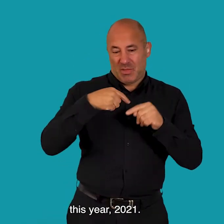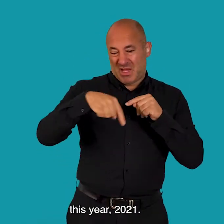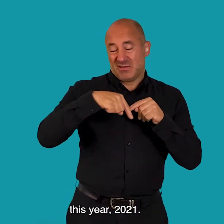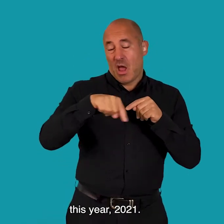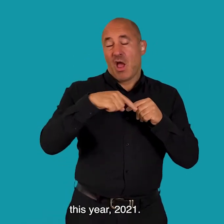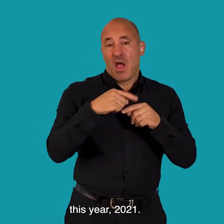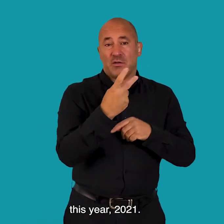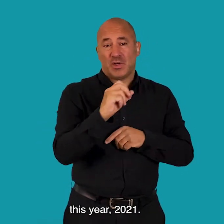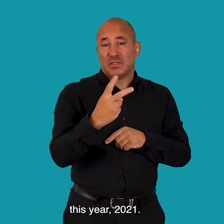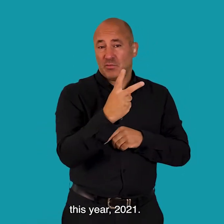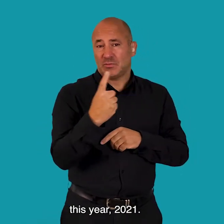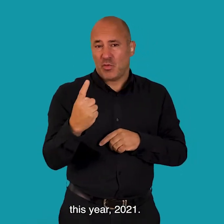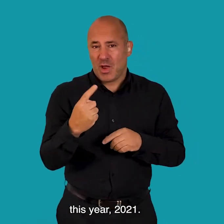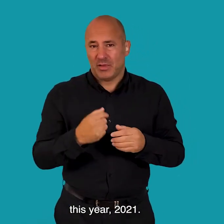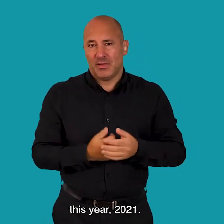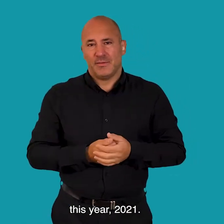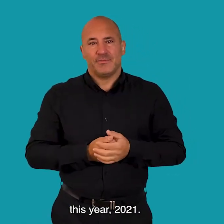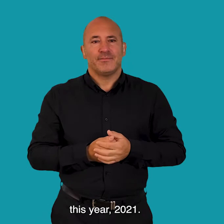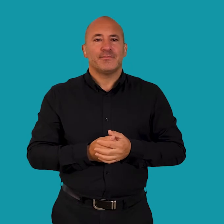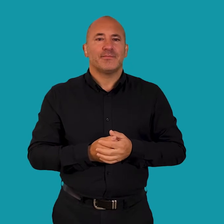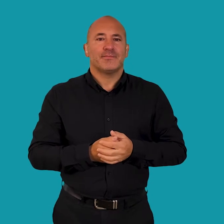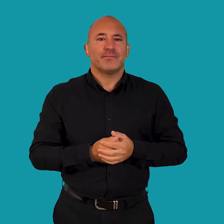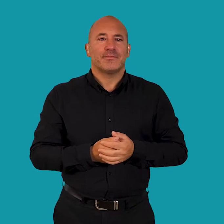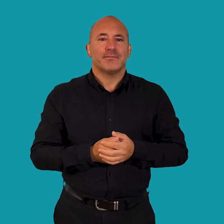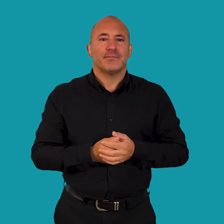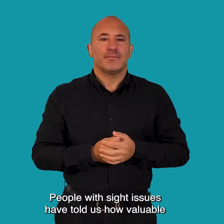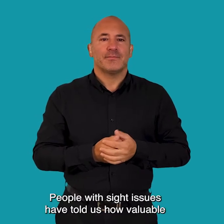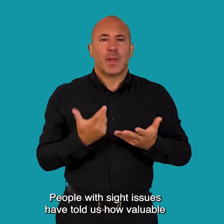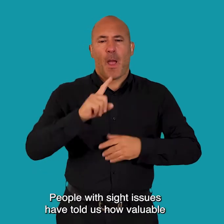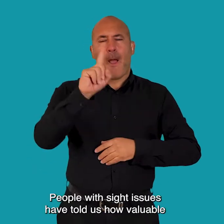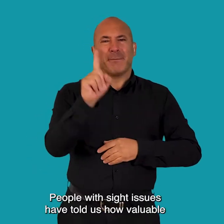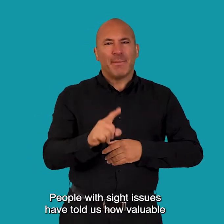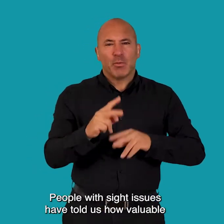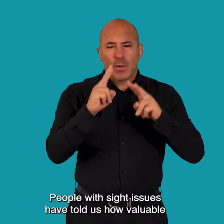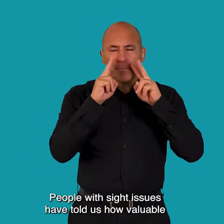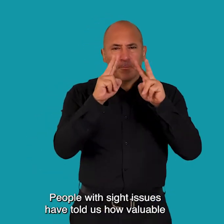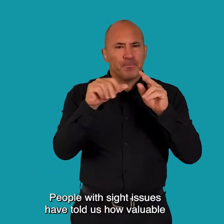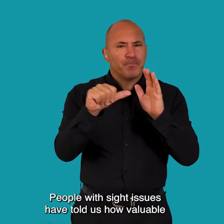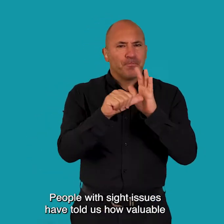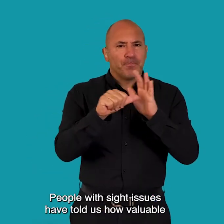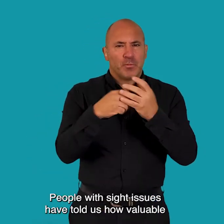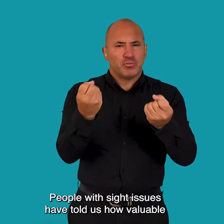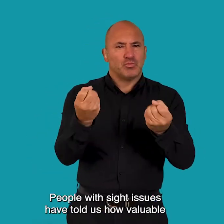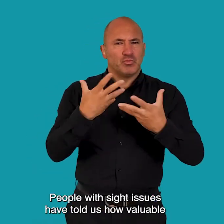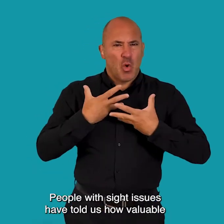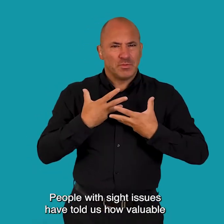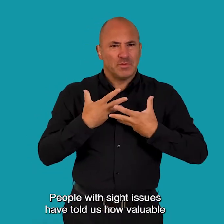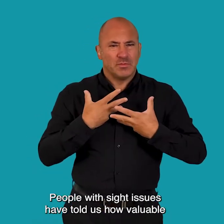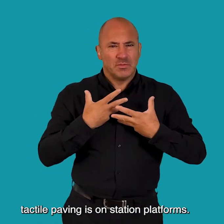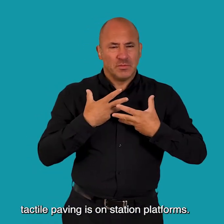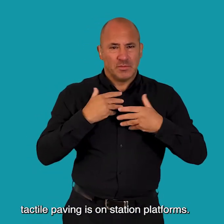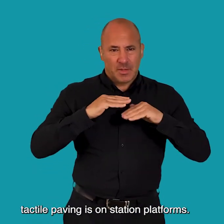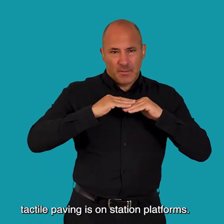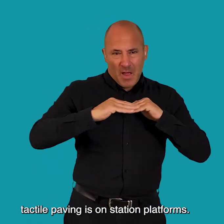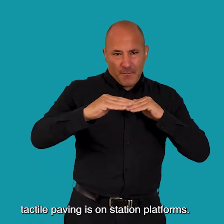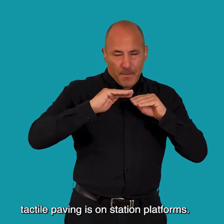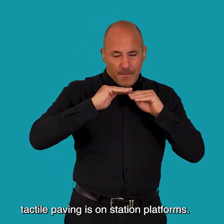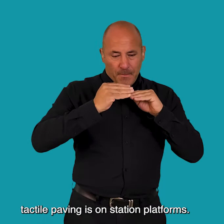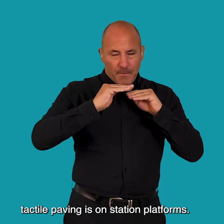year, 2021. People with sight issues have told us how valuable tactile paving is on